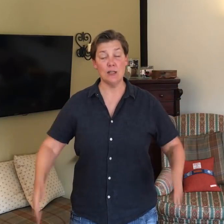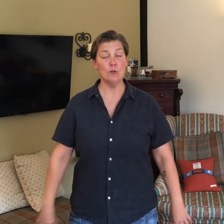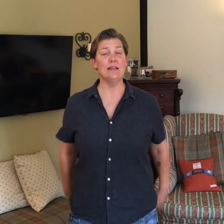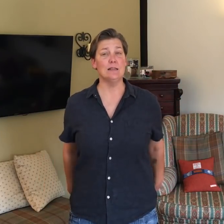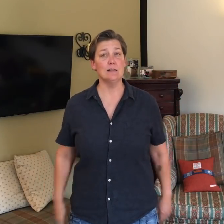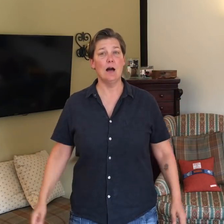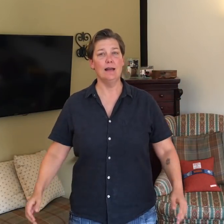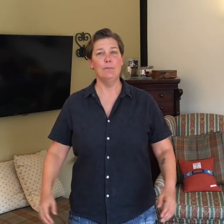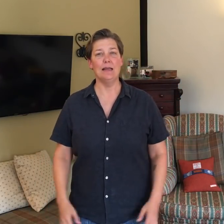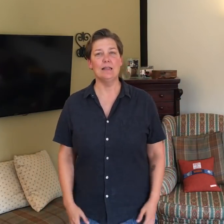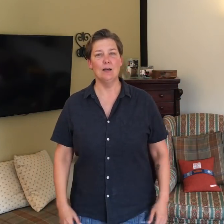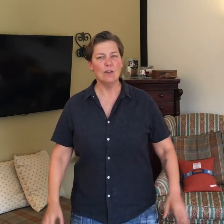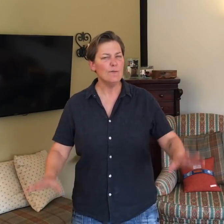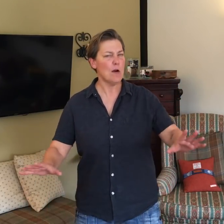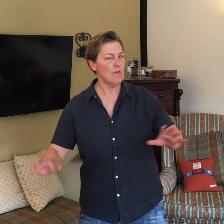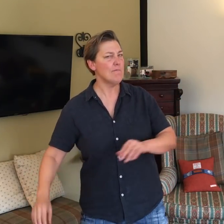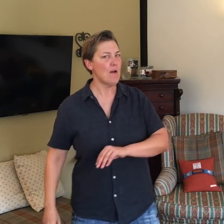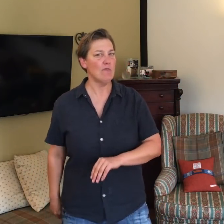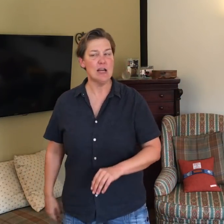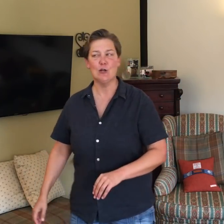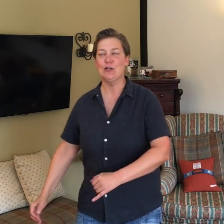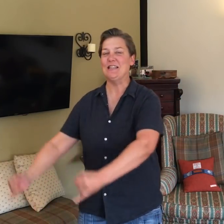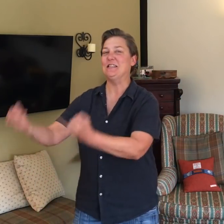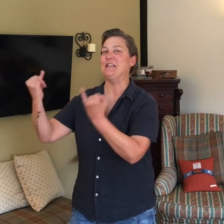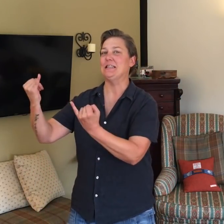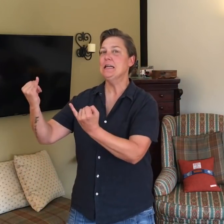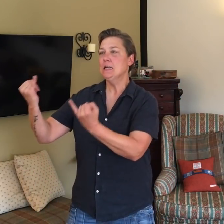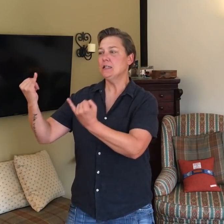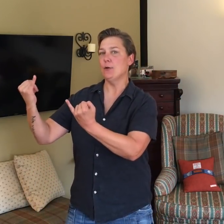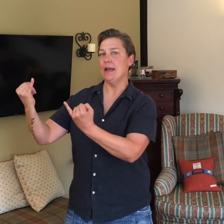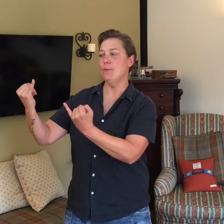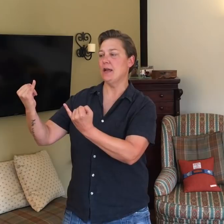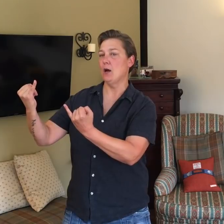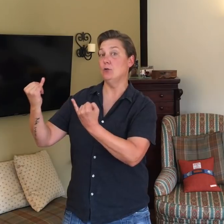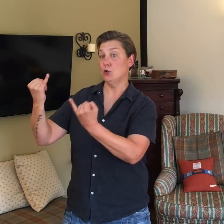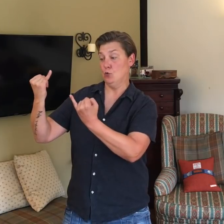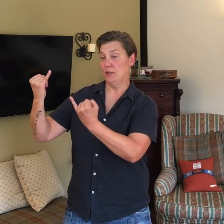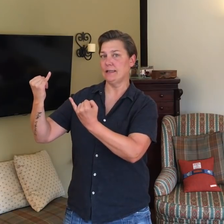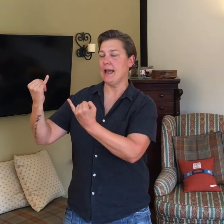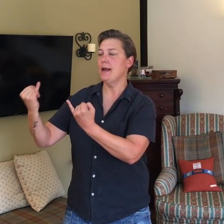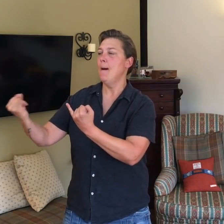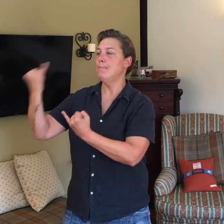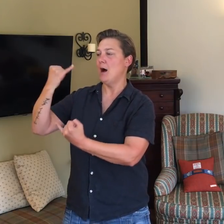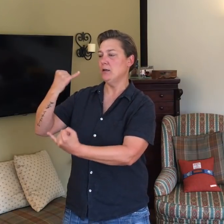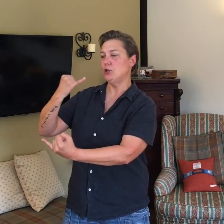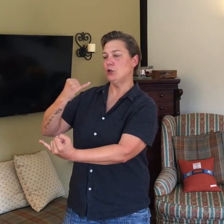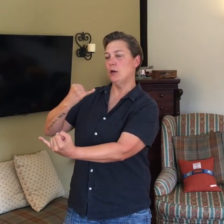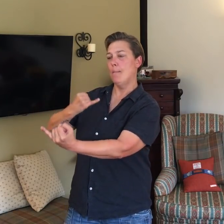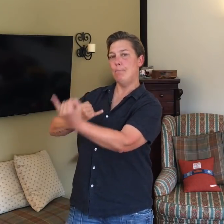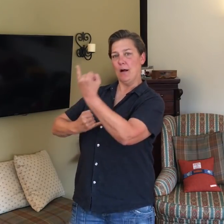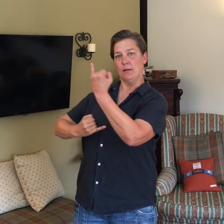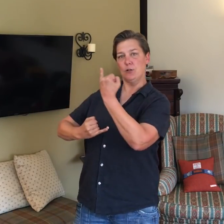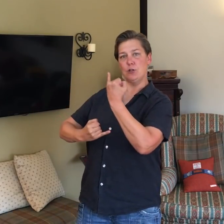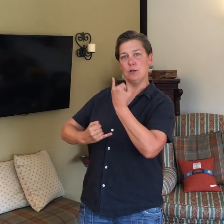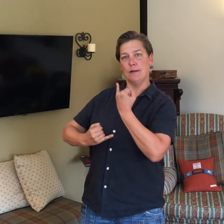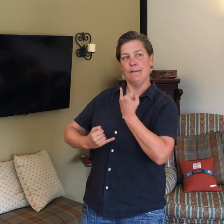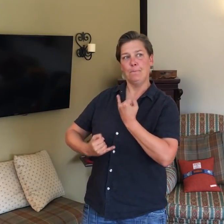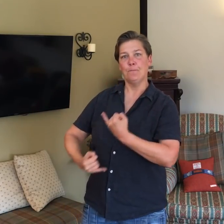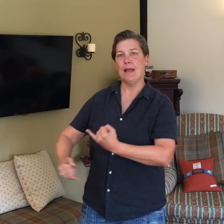accentuates the sign. It makes it look very, very good indeed. So here we go, towards us again, punch, punch, and